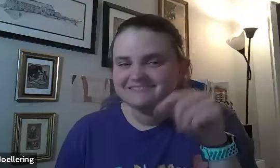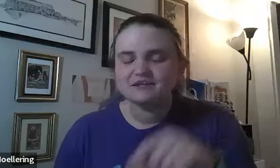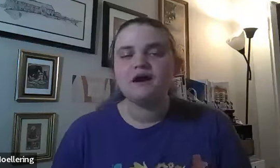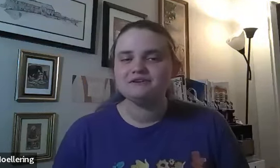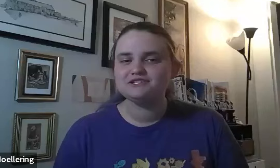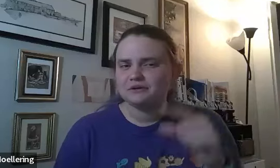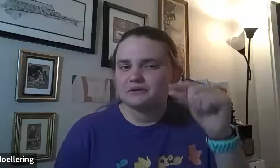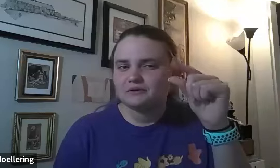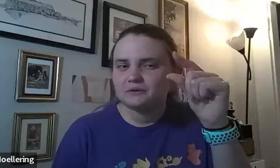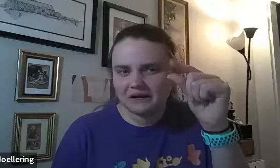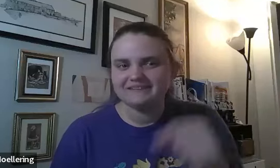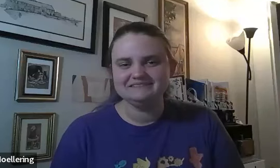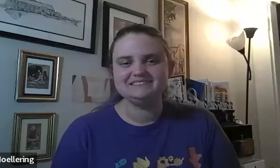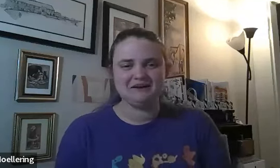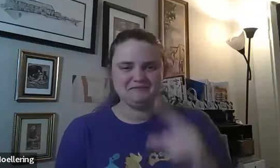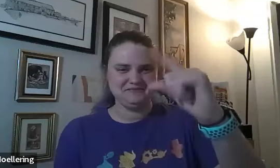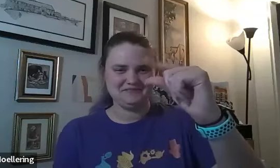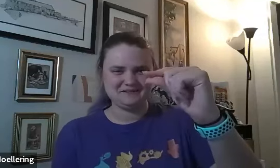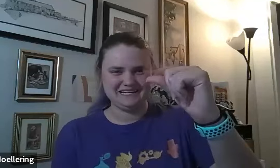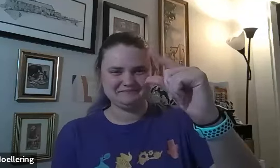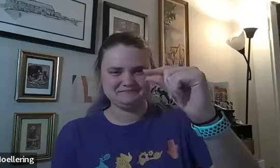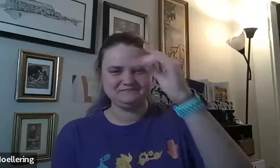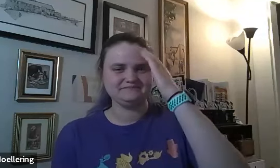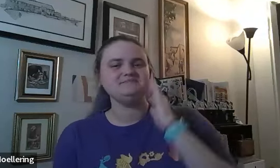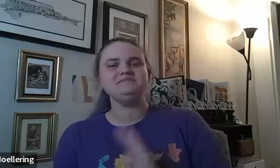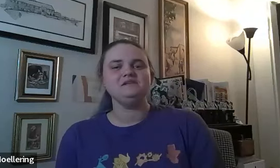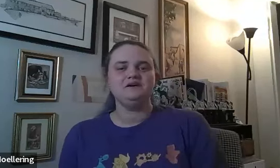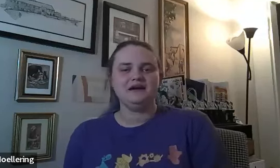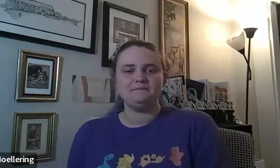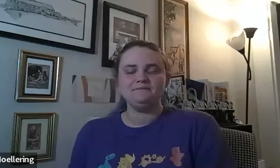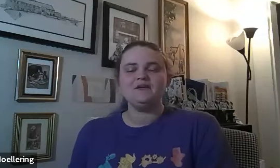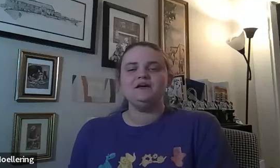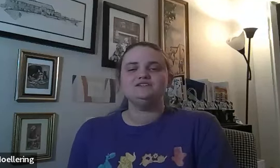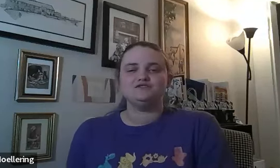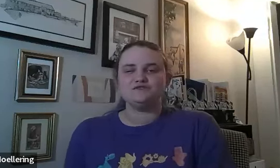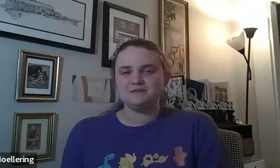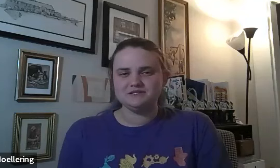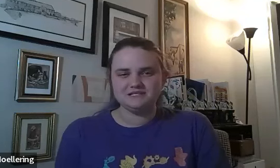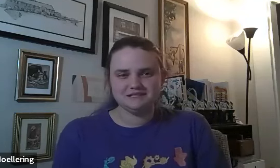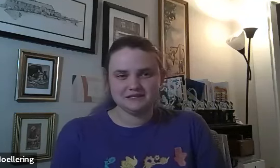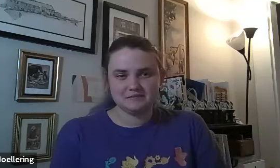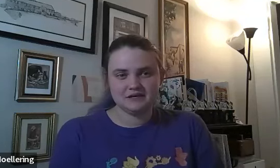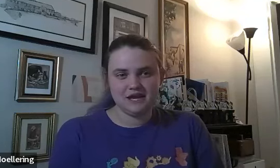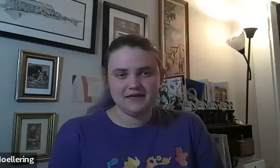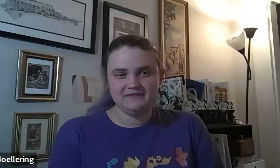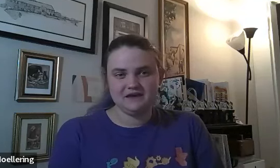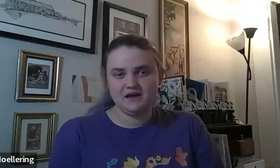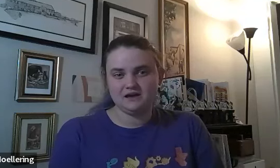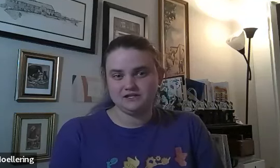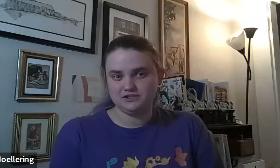They'll probably show you. So 20. Okay. So for number 6, I'm going to add the